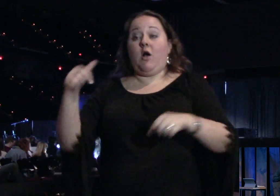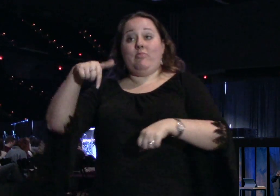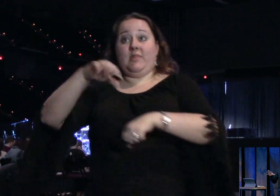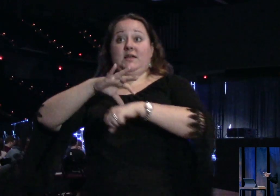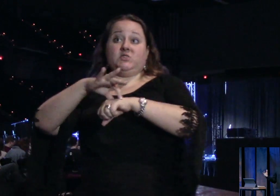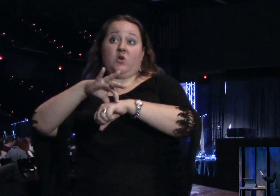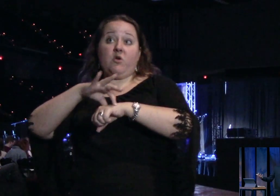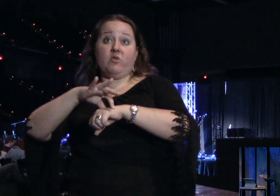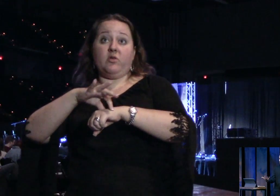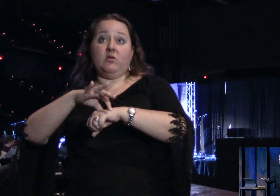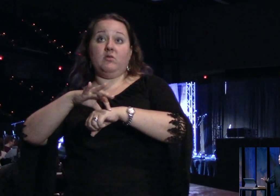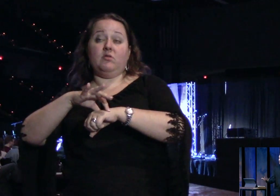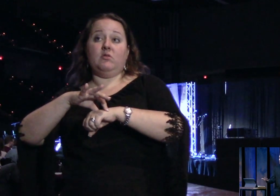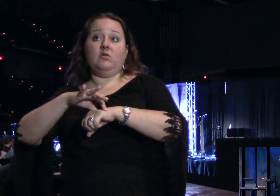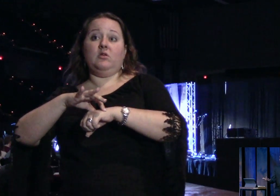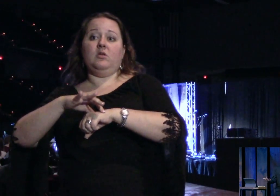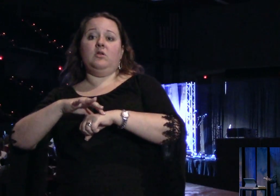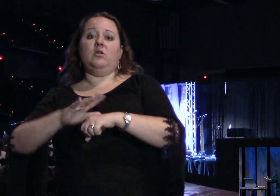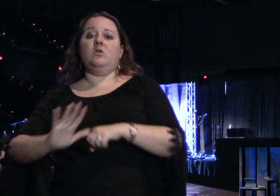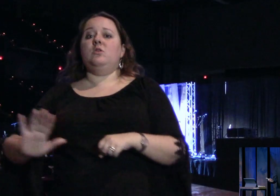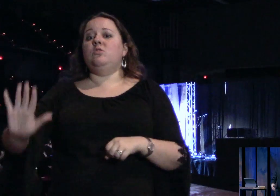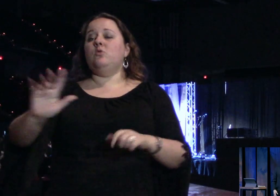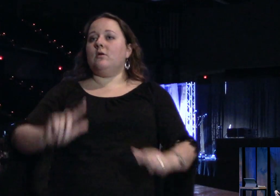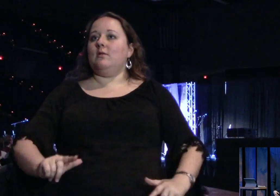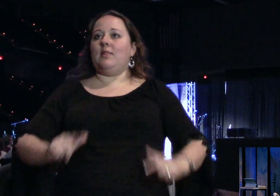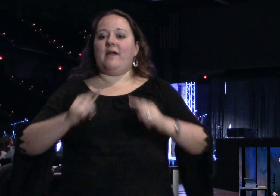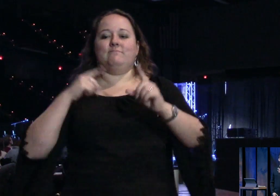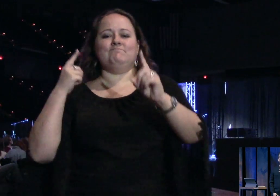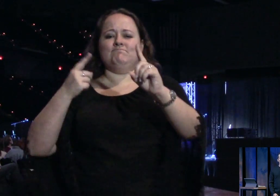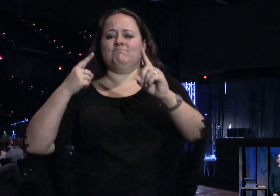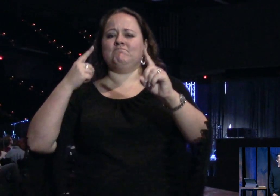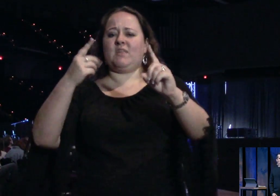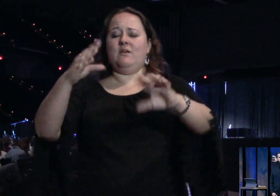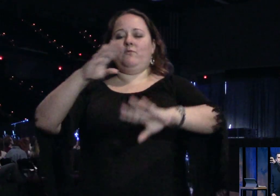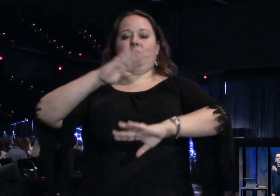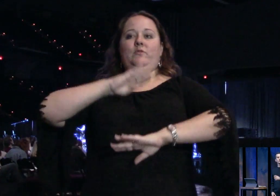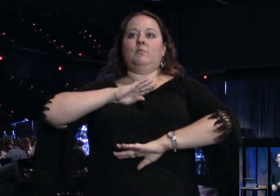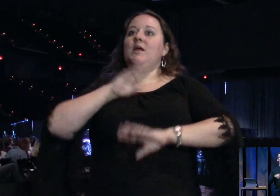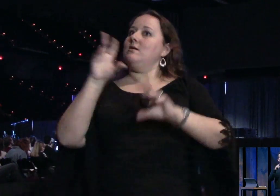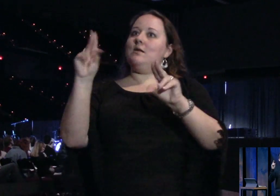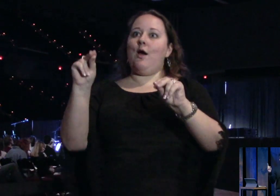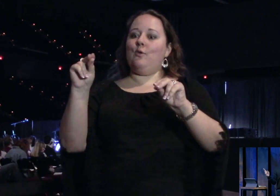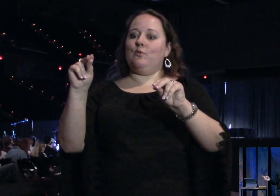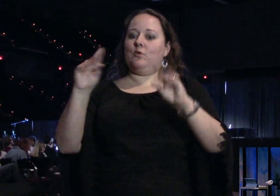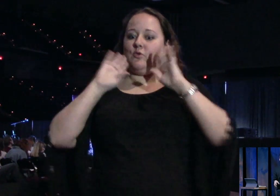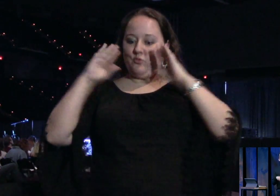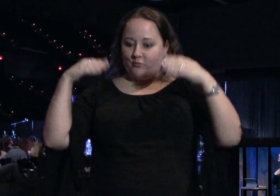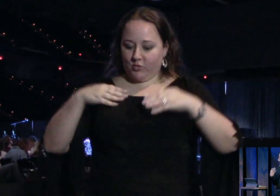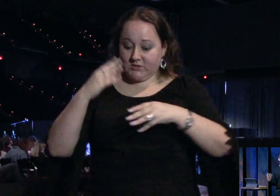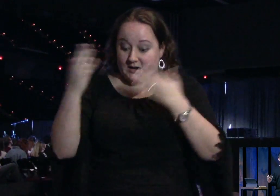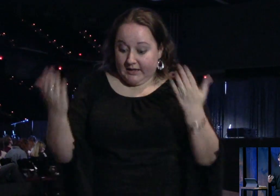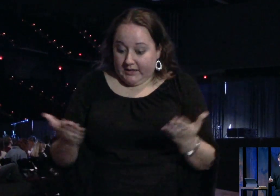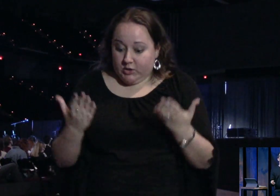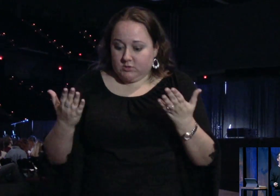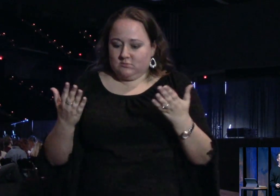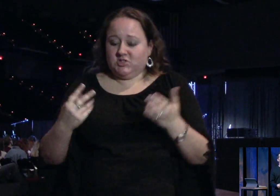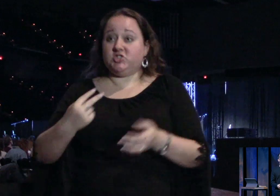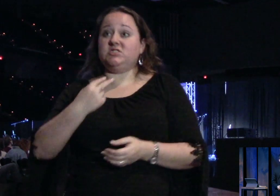Because under the sun, your life isn't building towards fulfillment. It's just